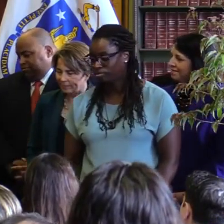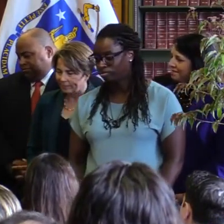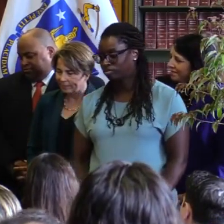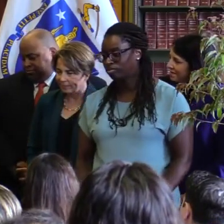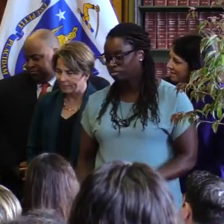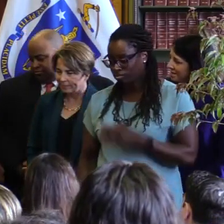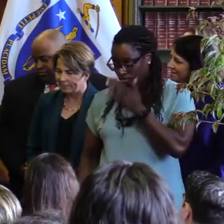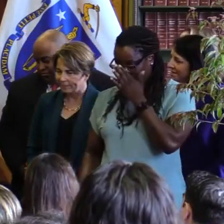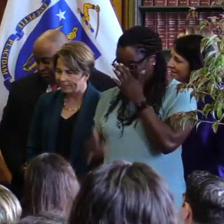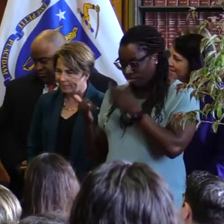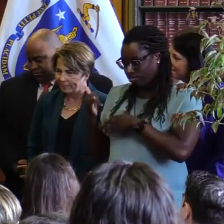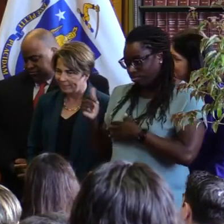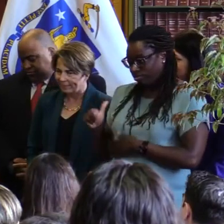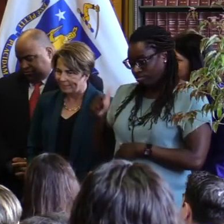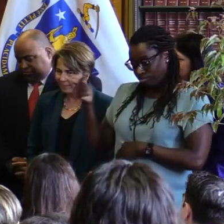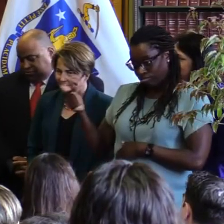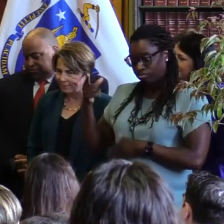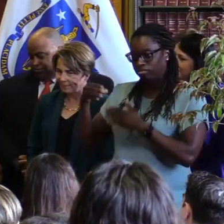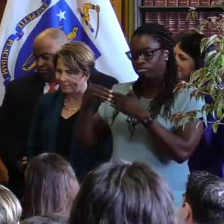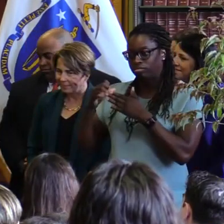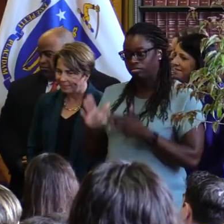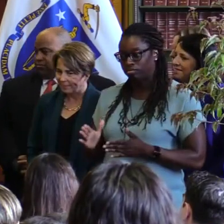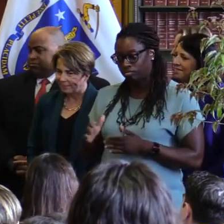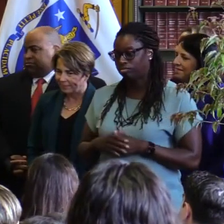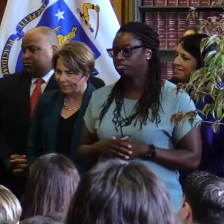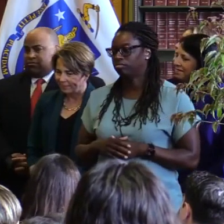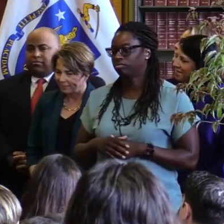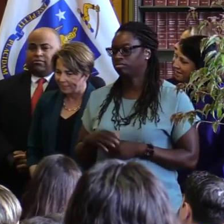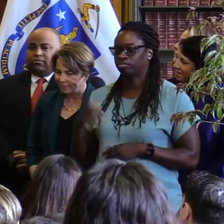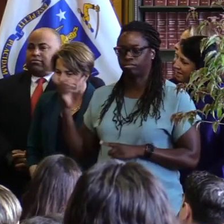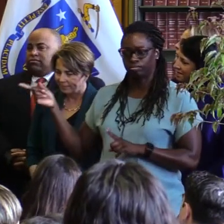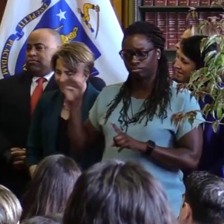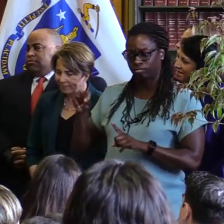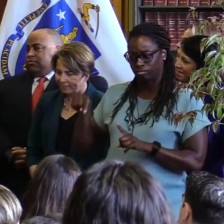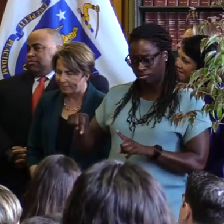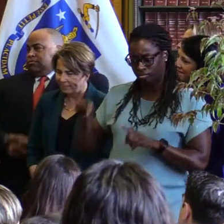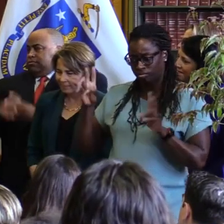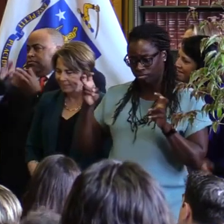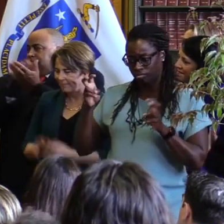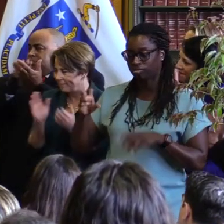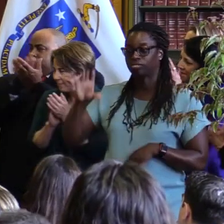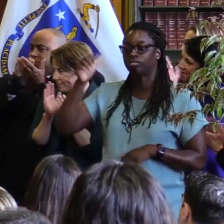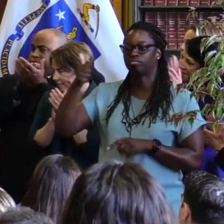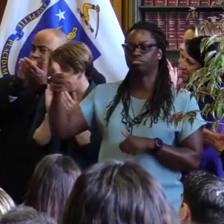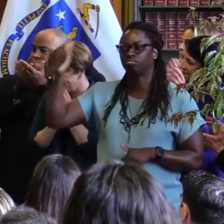critical private sector support for climate action, CEO and President of Ceres, Mindy Luber.